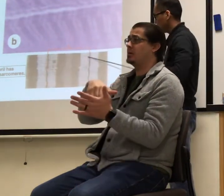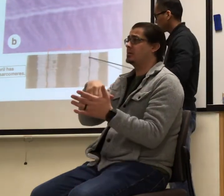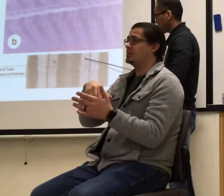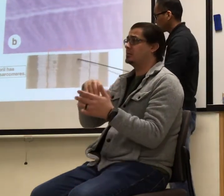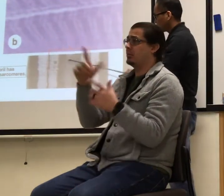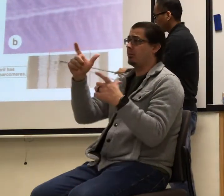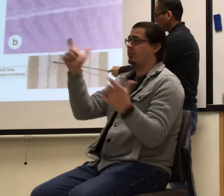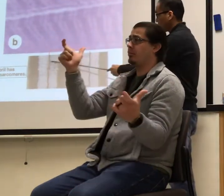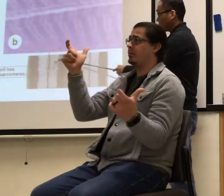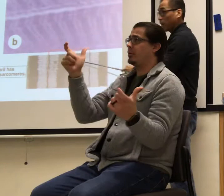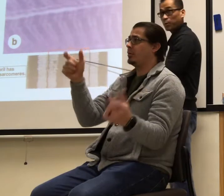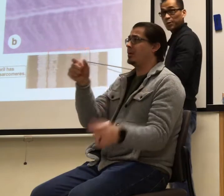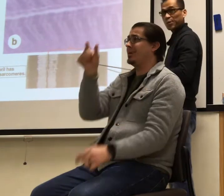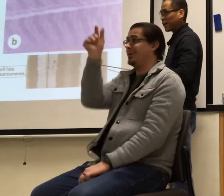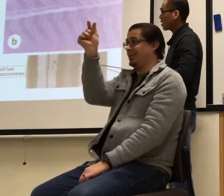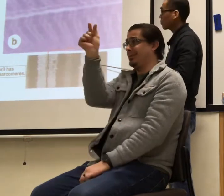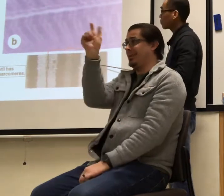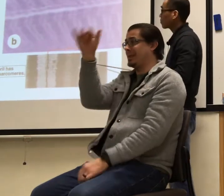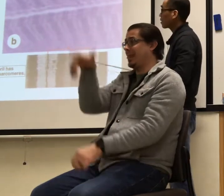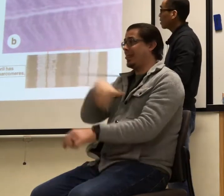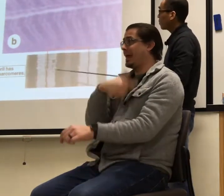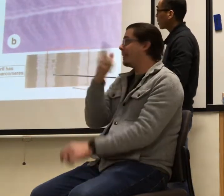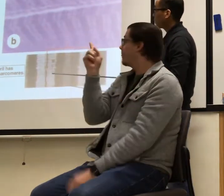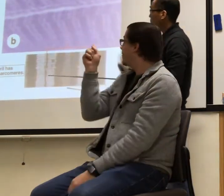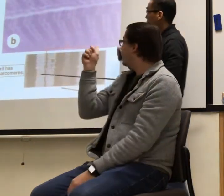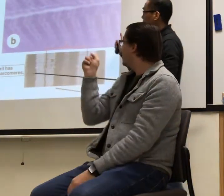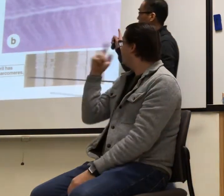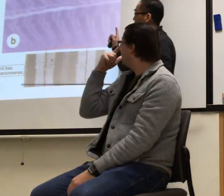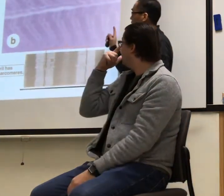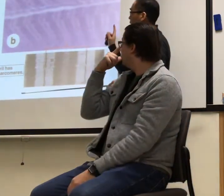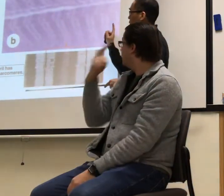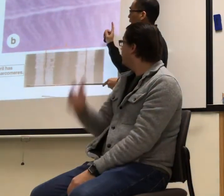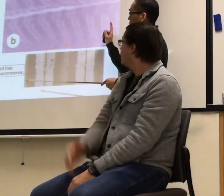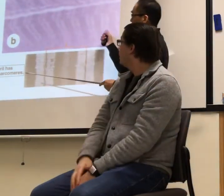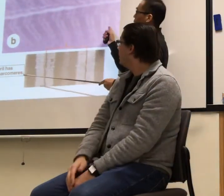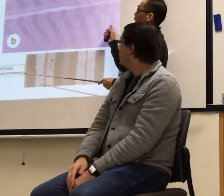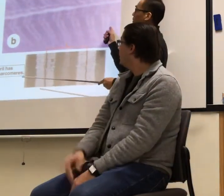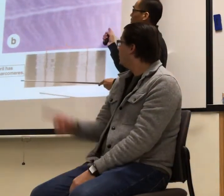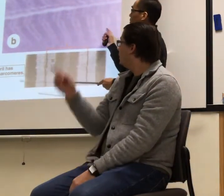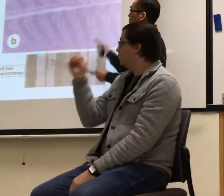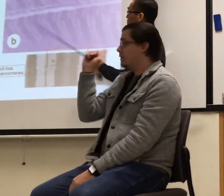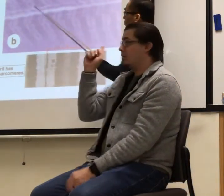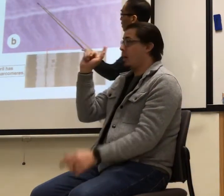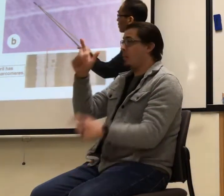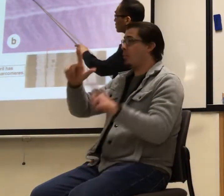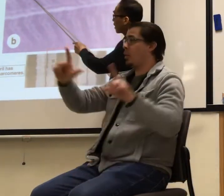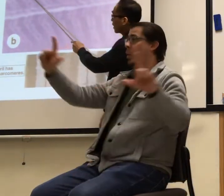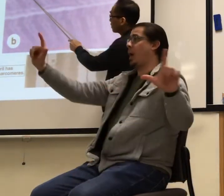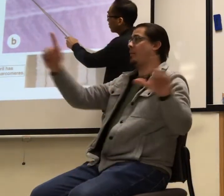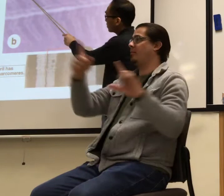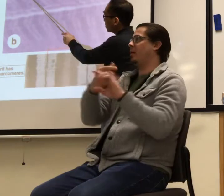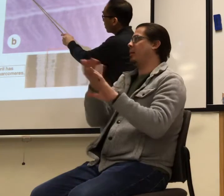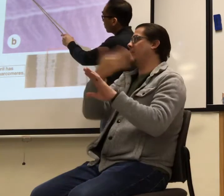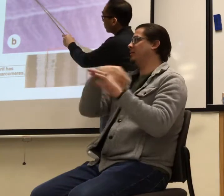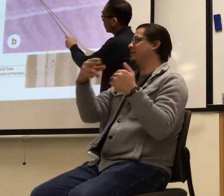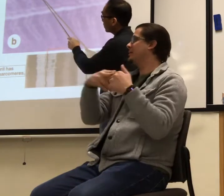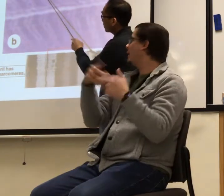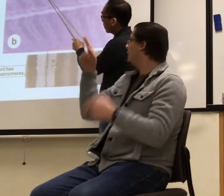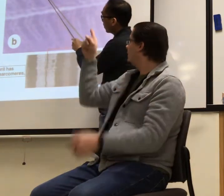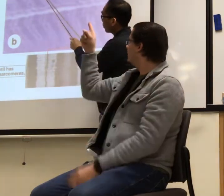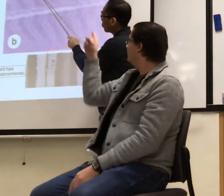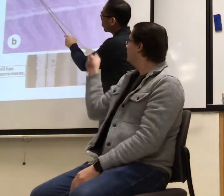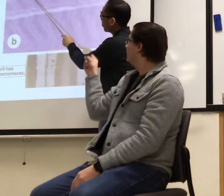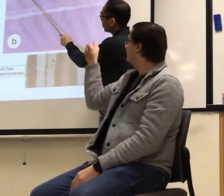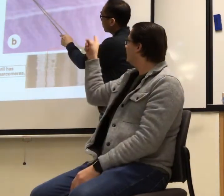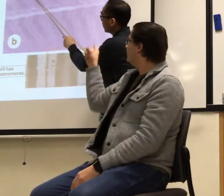Z-disc to Z-disc, that's the sarcomere length, right? But on this one I blew up from the previous slide, there it is there, there it